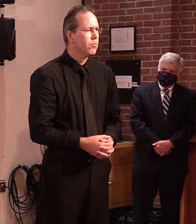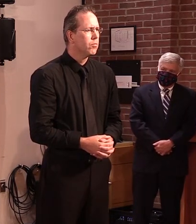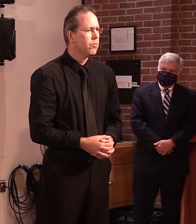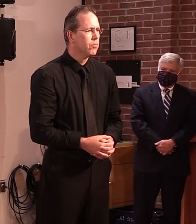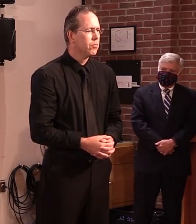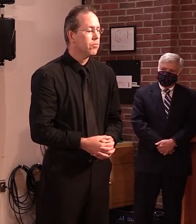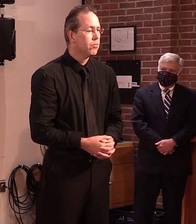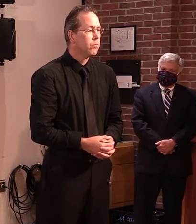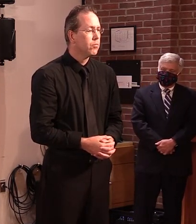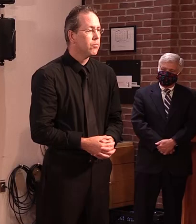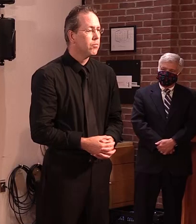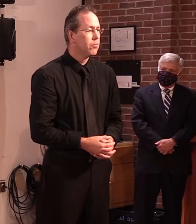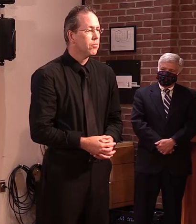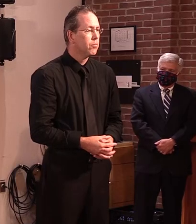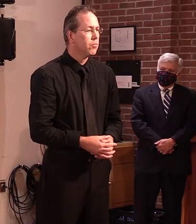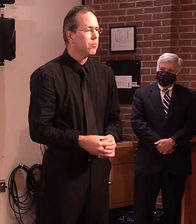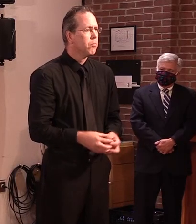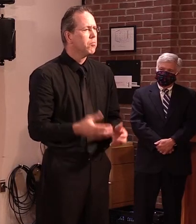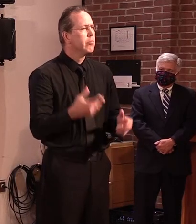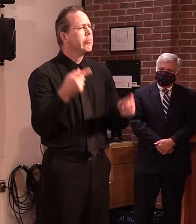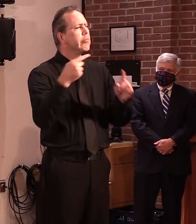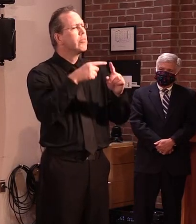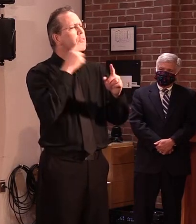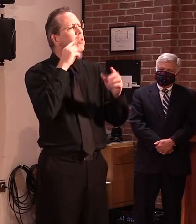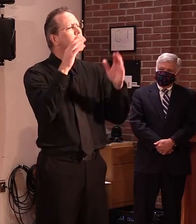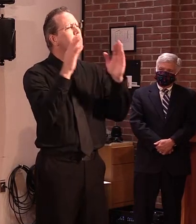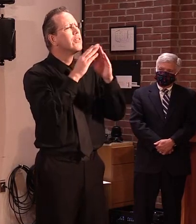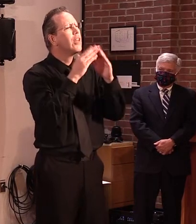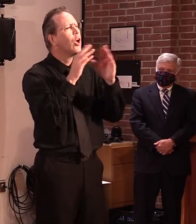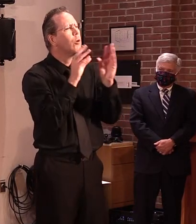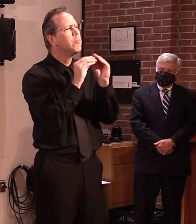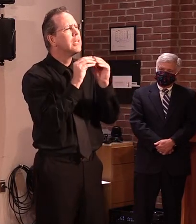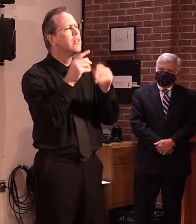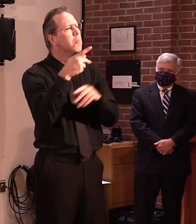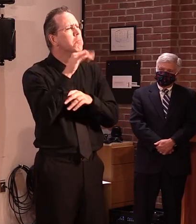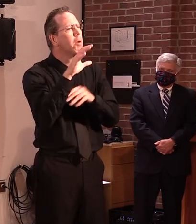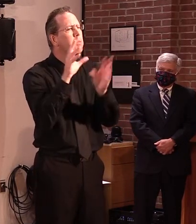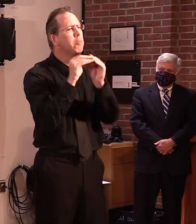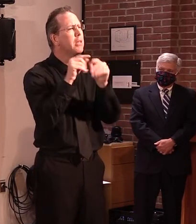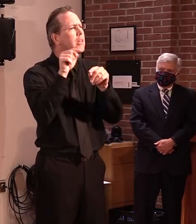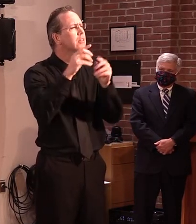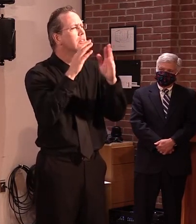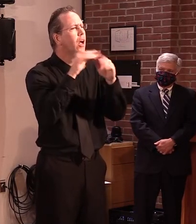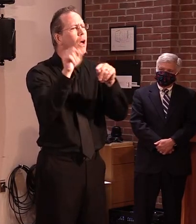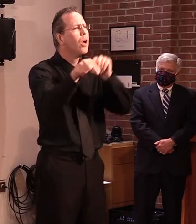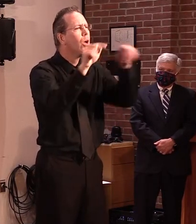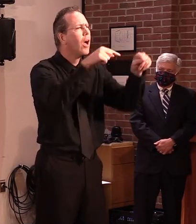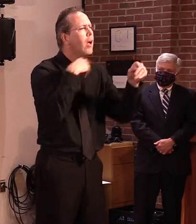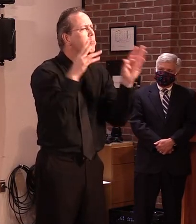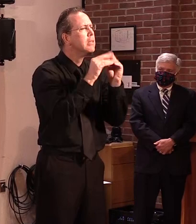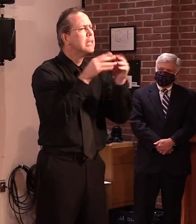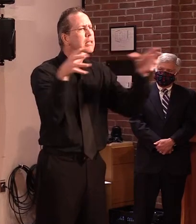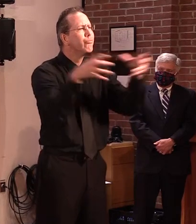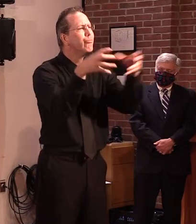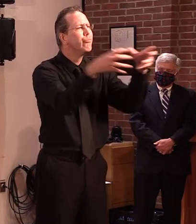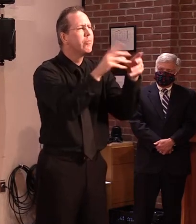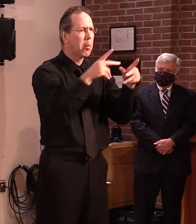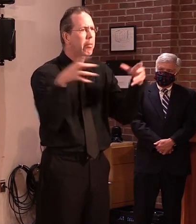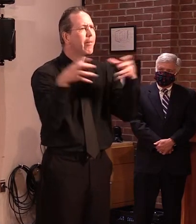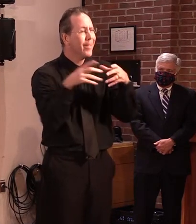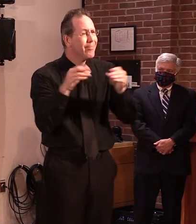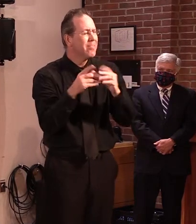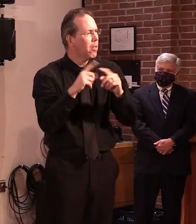and other speakers are doing today. Yeah, I think it comes down to common sense. I might ask Dr. Levine to add to this,